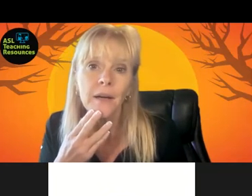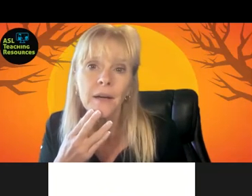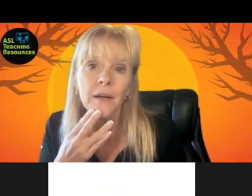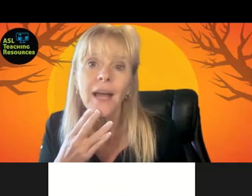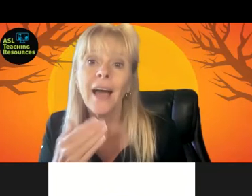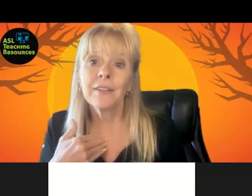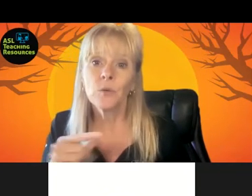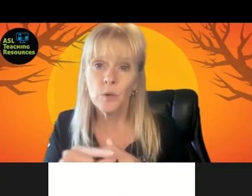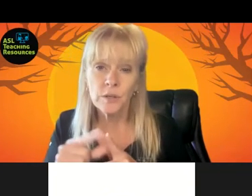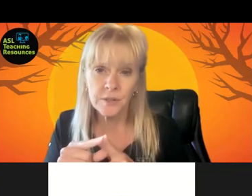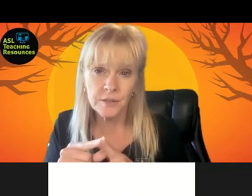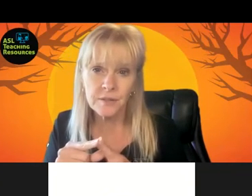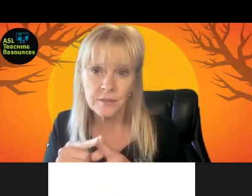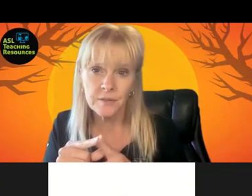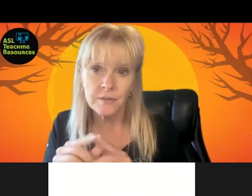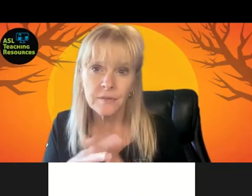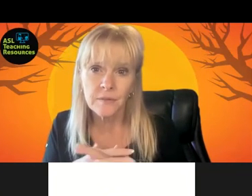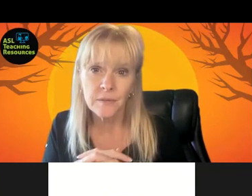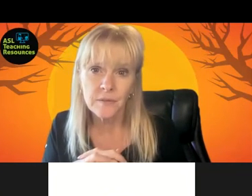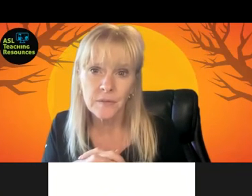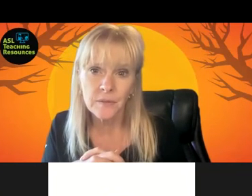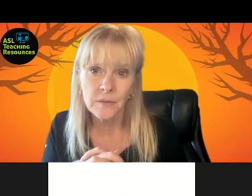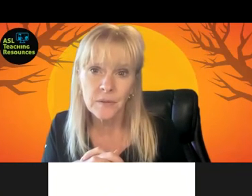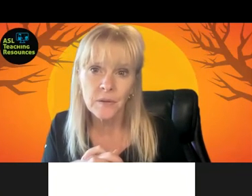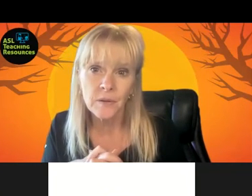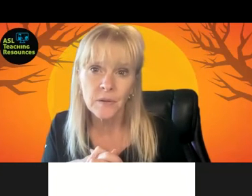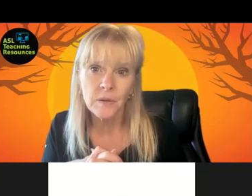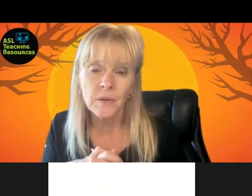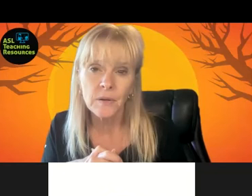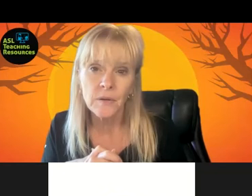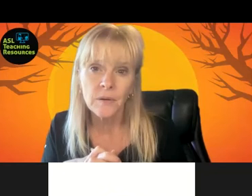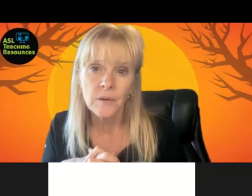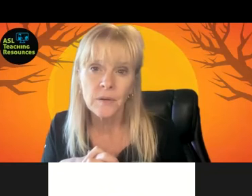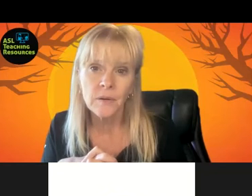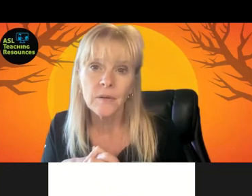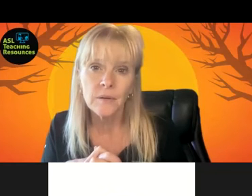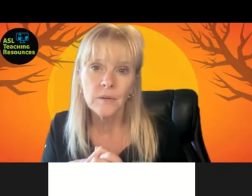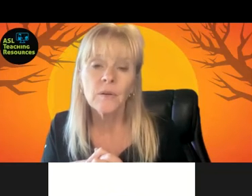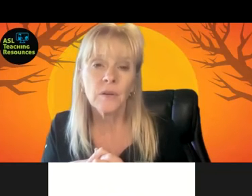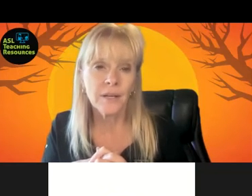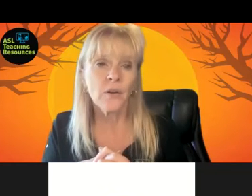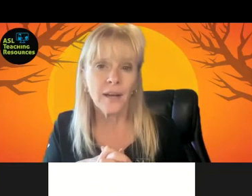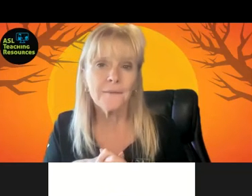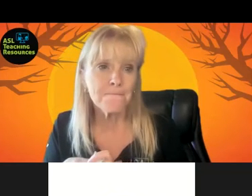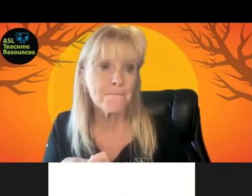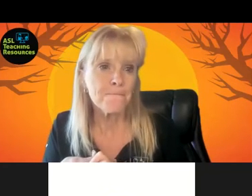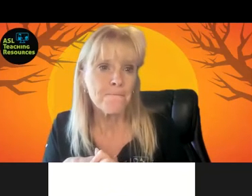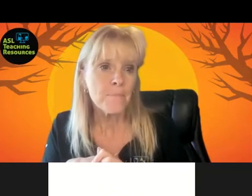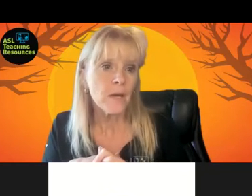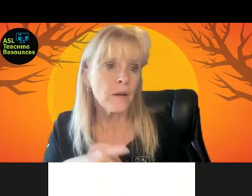helpful. Having the words Repeated, throughout the story. That was helpful. good.